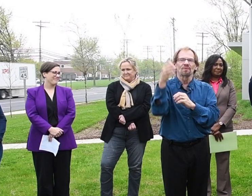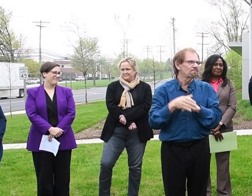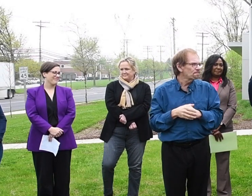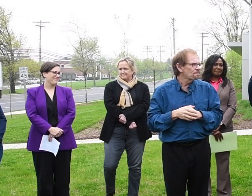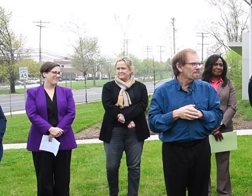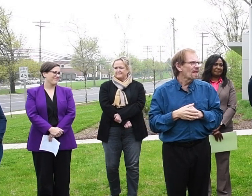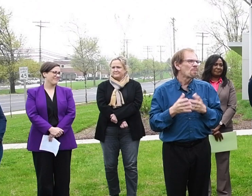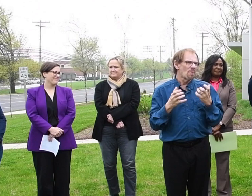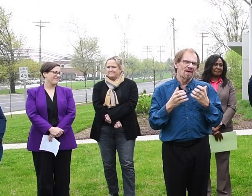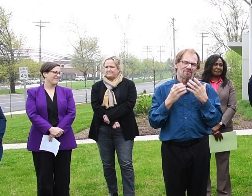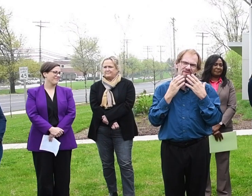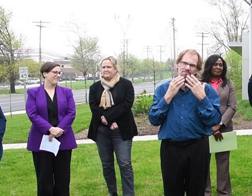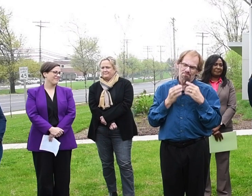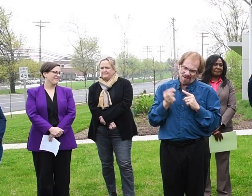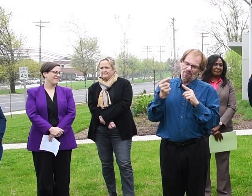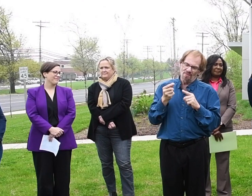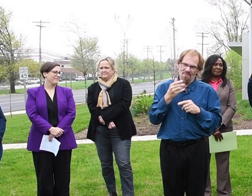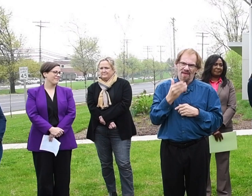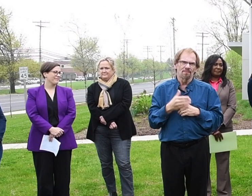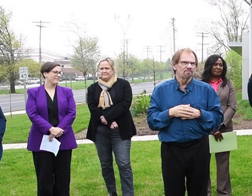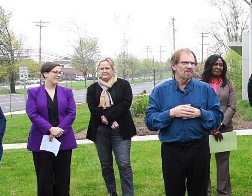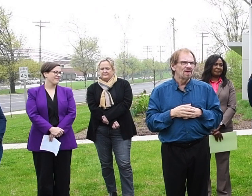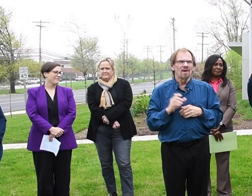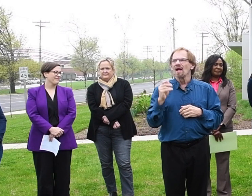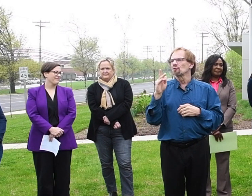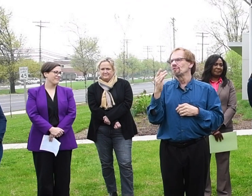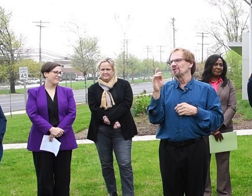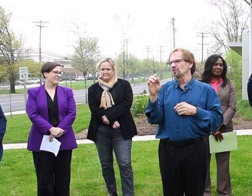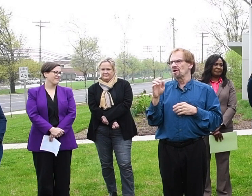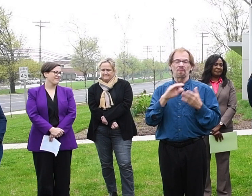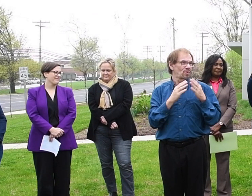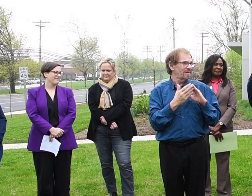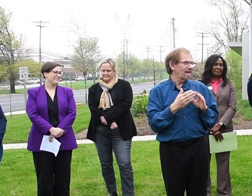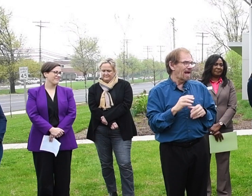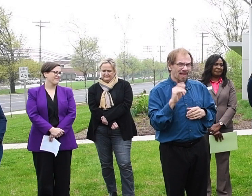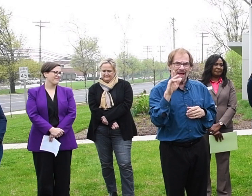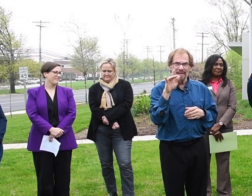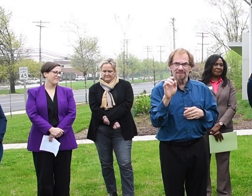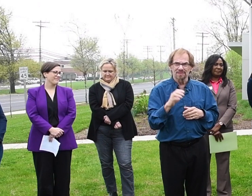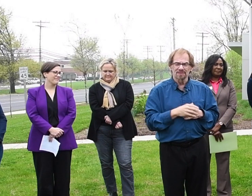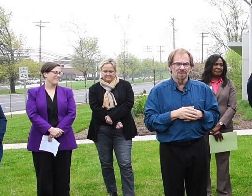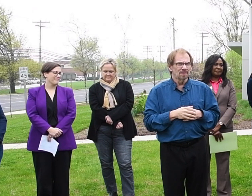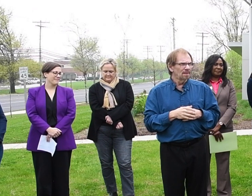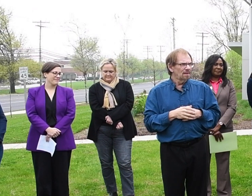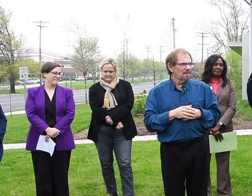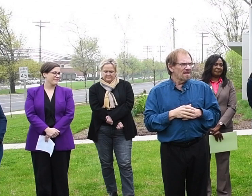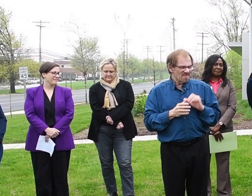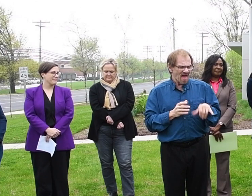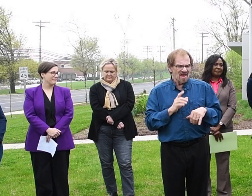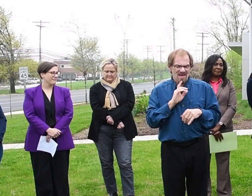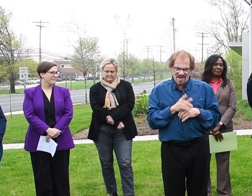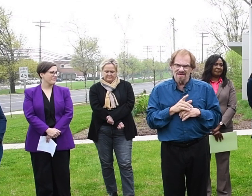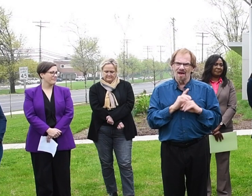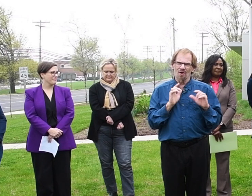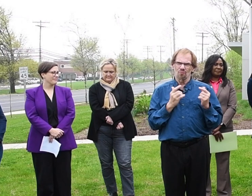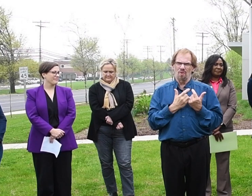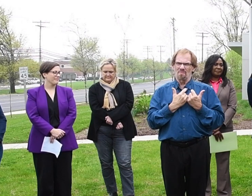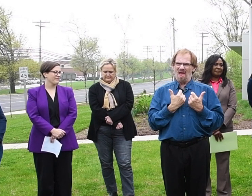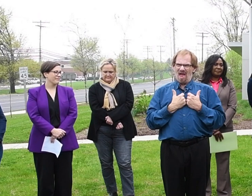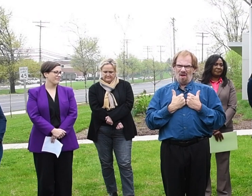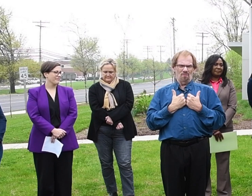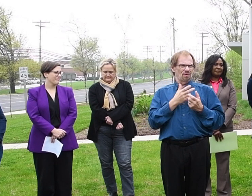want to give a special shout out to the Elkridge Community Alliance, because it is a group that I was